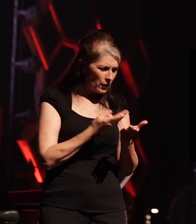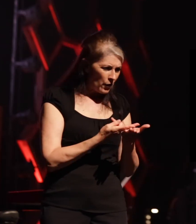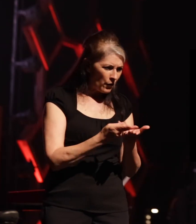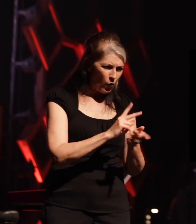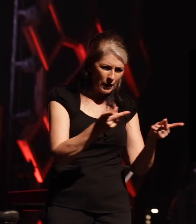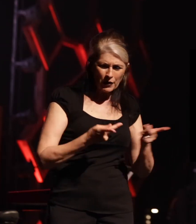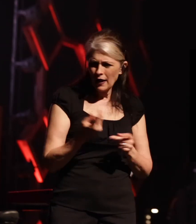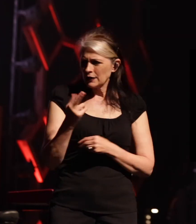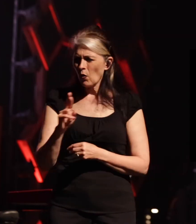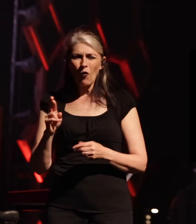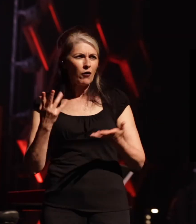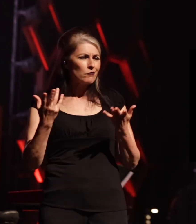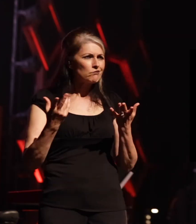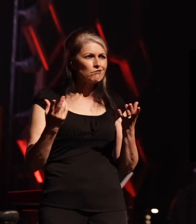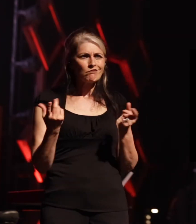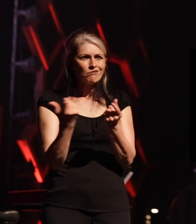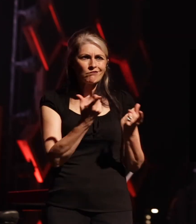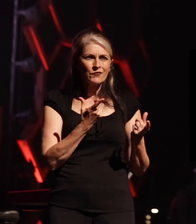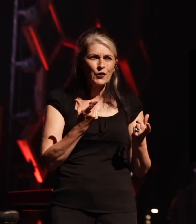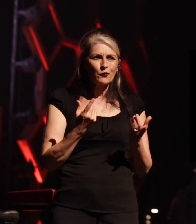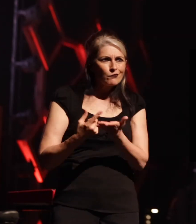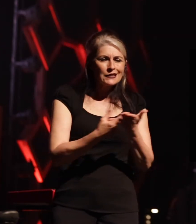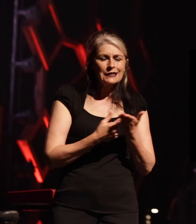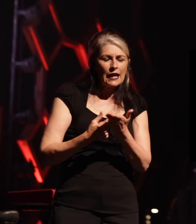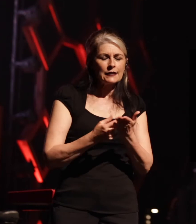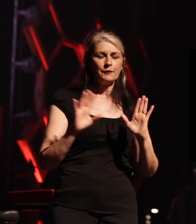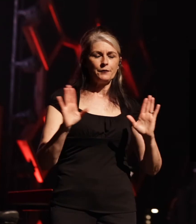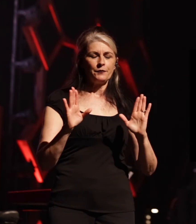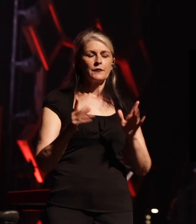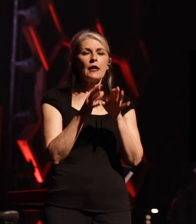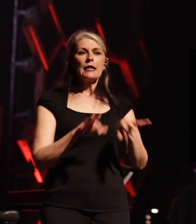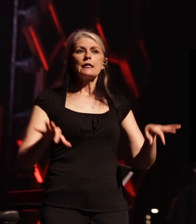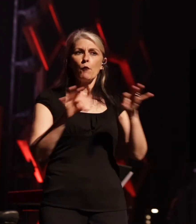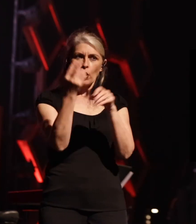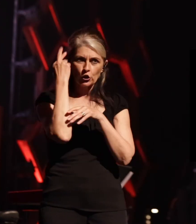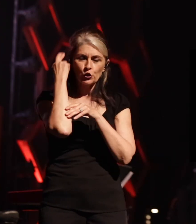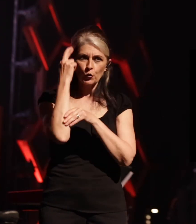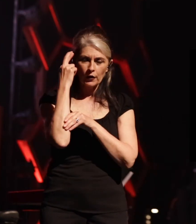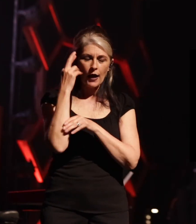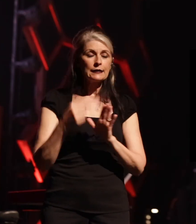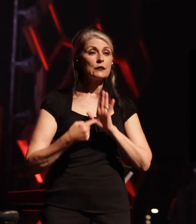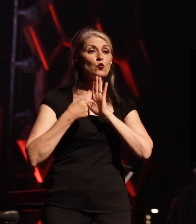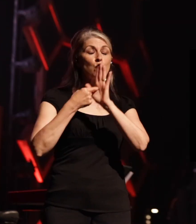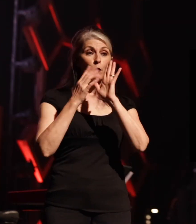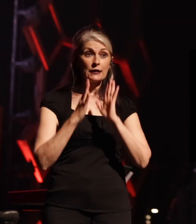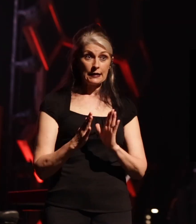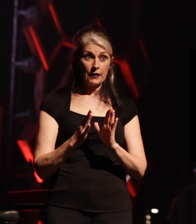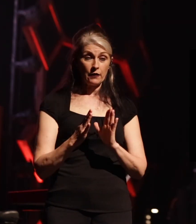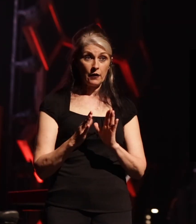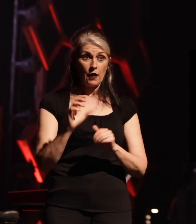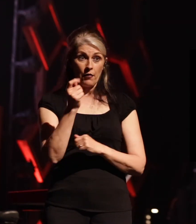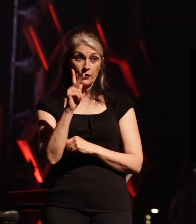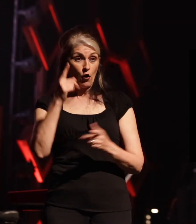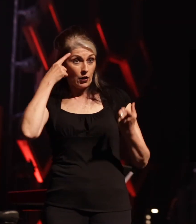this spot? Now, it's very important to realize that this represented, this Ark of the Covenant, who God was. God